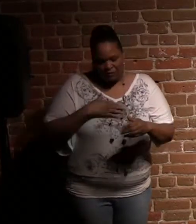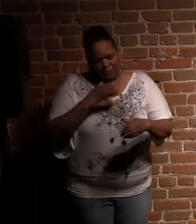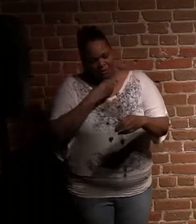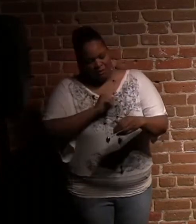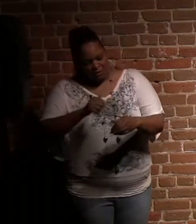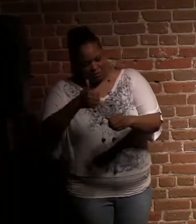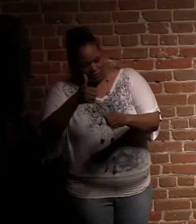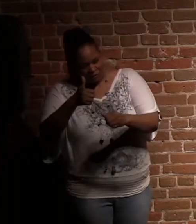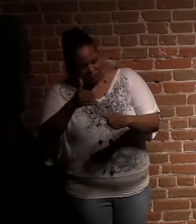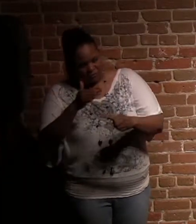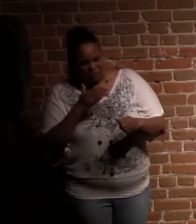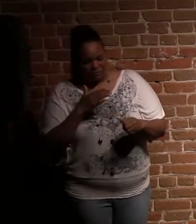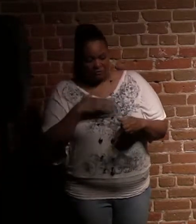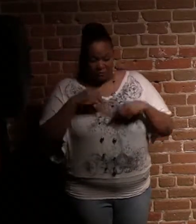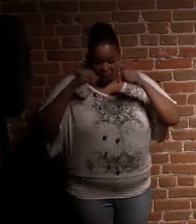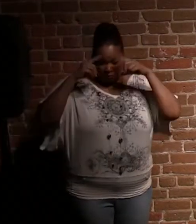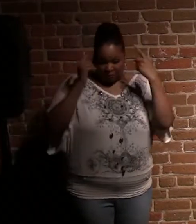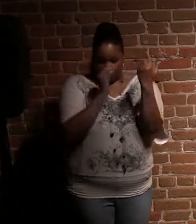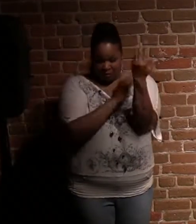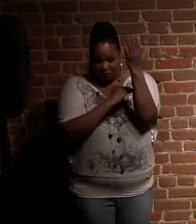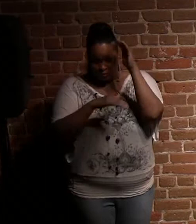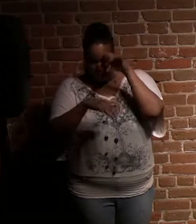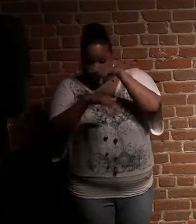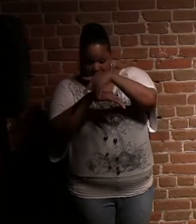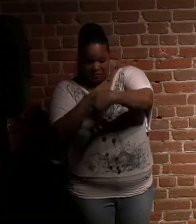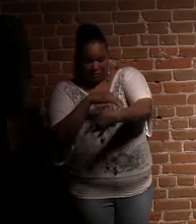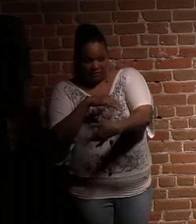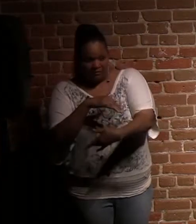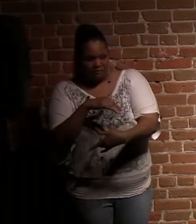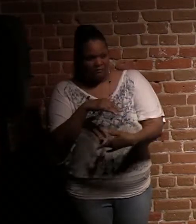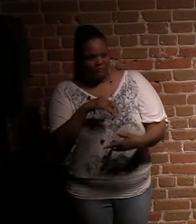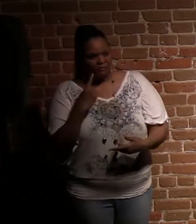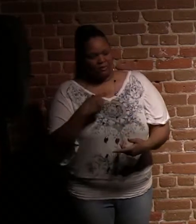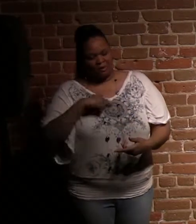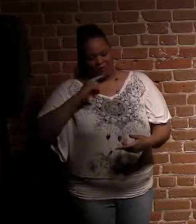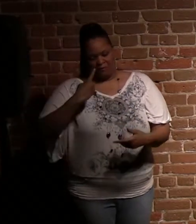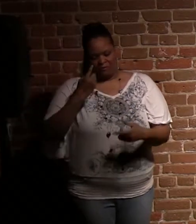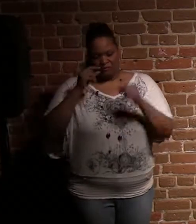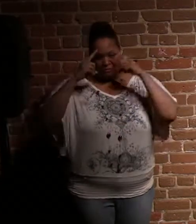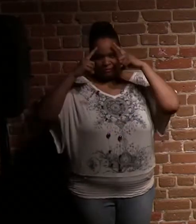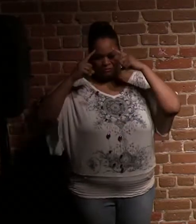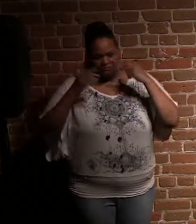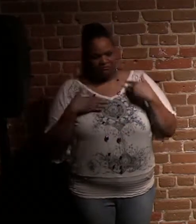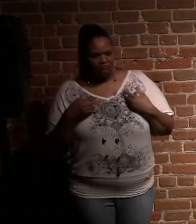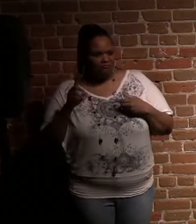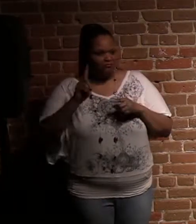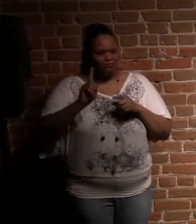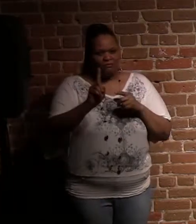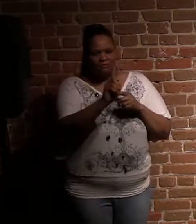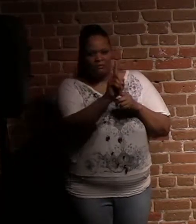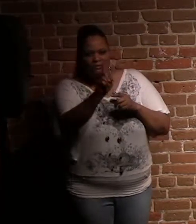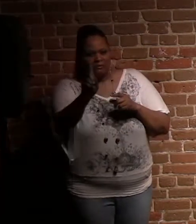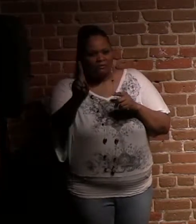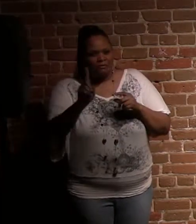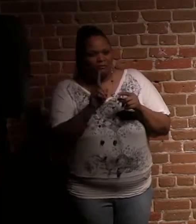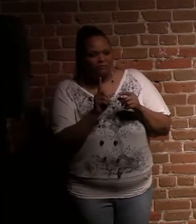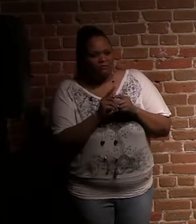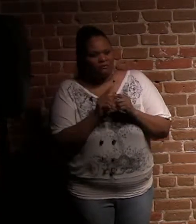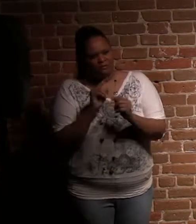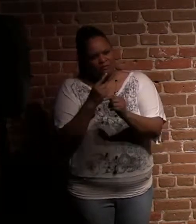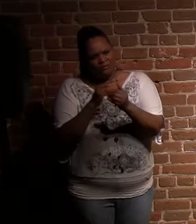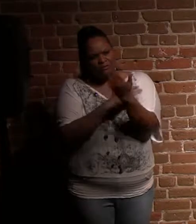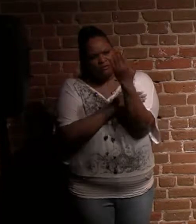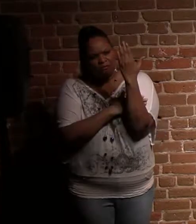And I was an early riser, so I would usually be the first one up. And I would kind of be poking around the camp and whatever. Well, the